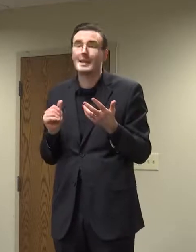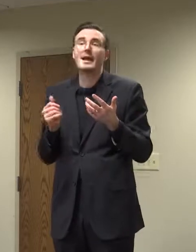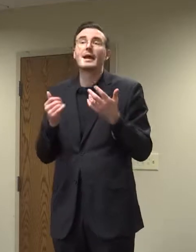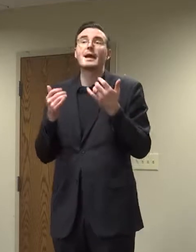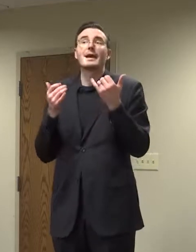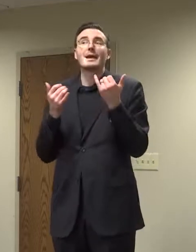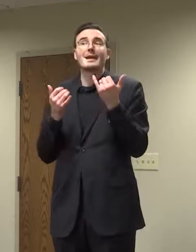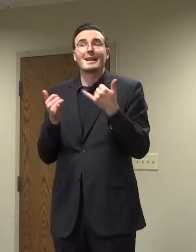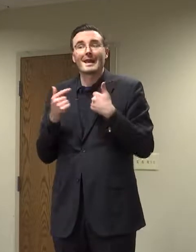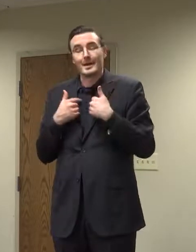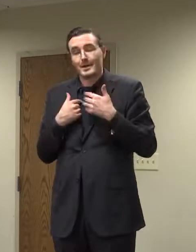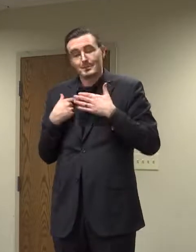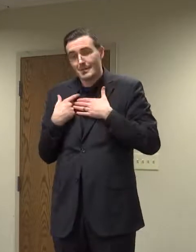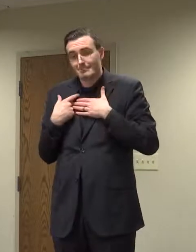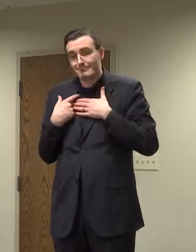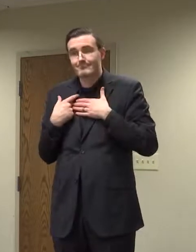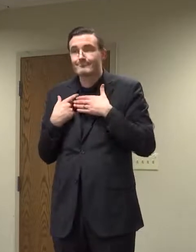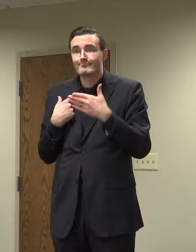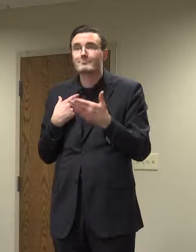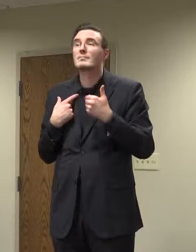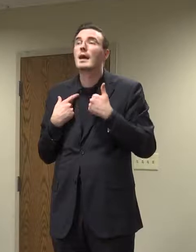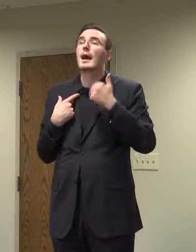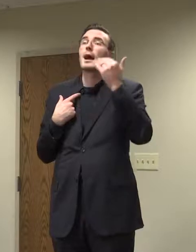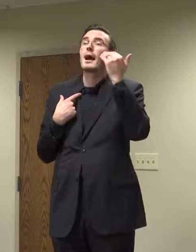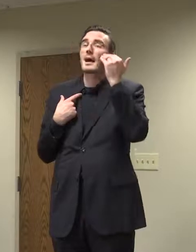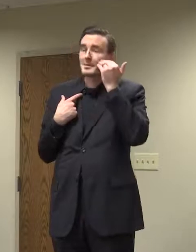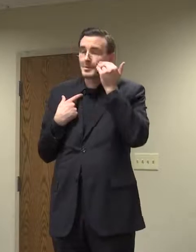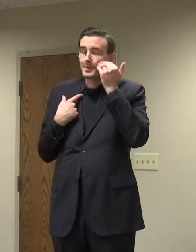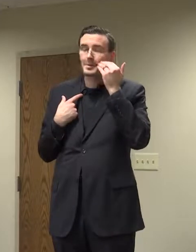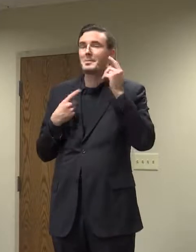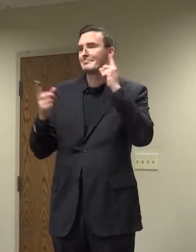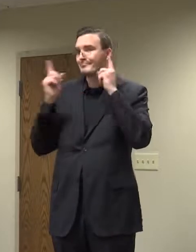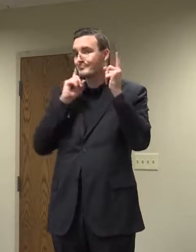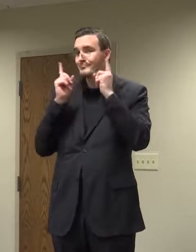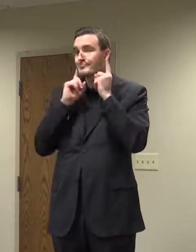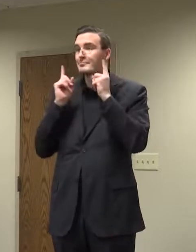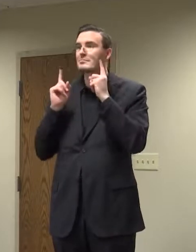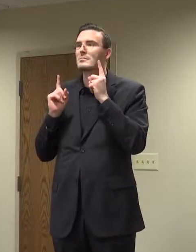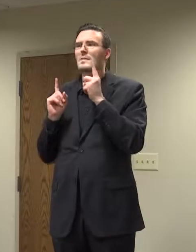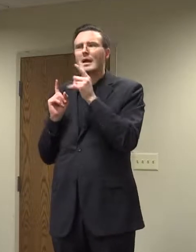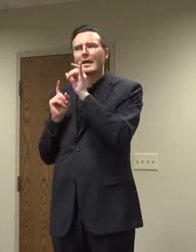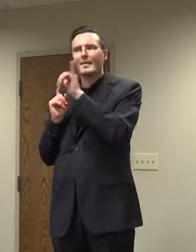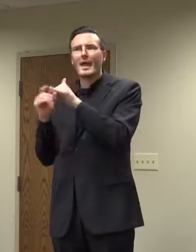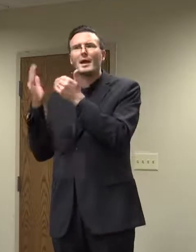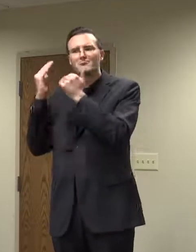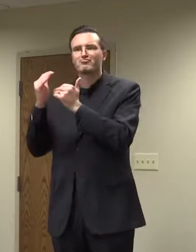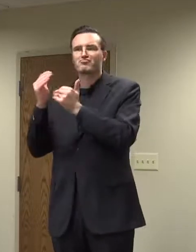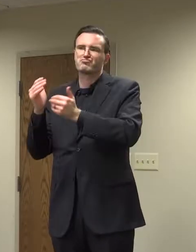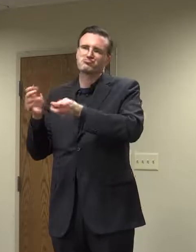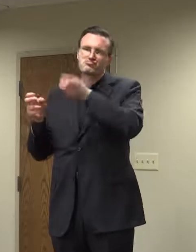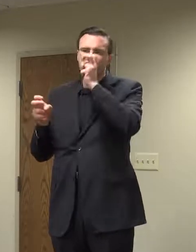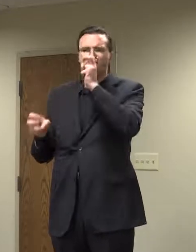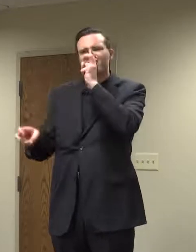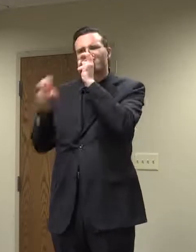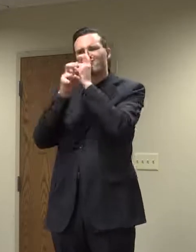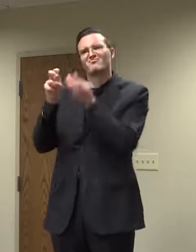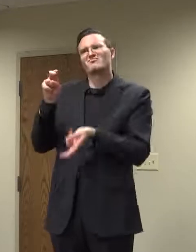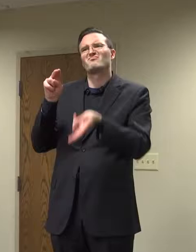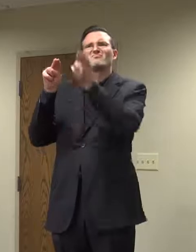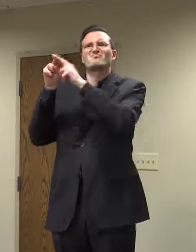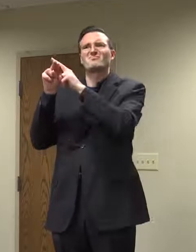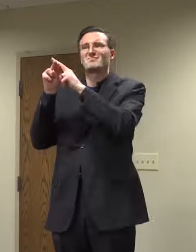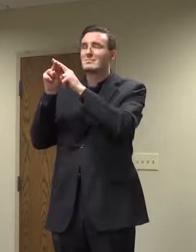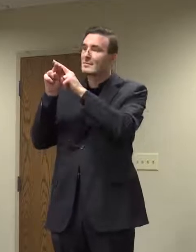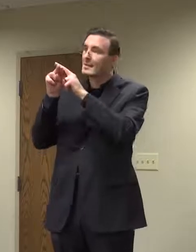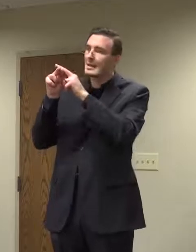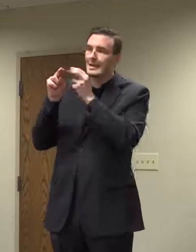time adhering to the mitigations, and the infection rate continues to climb. So I think that that's a pretty clear indication that we are going to